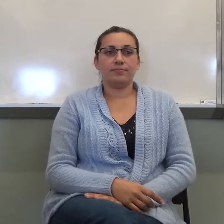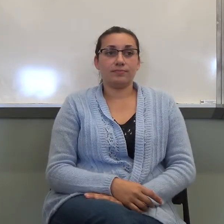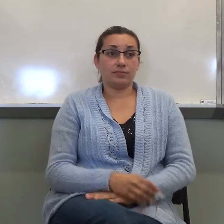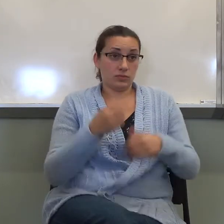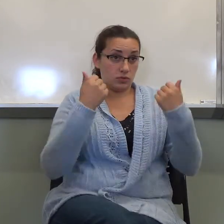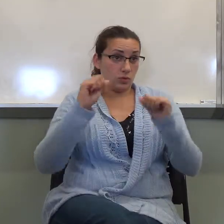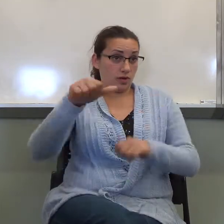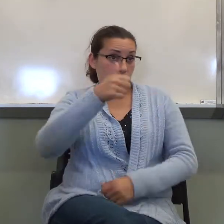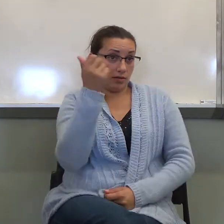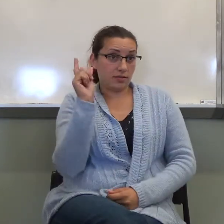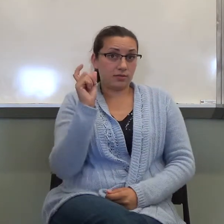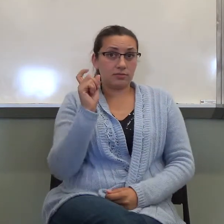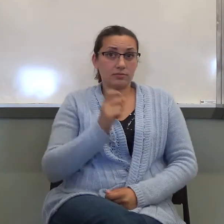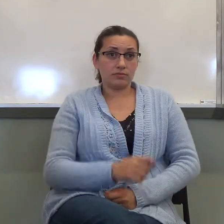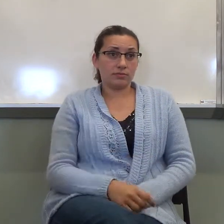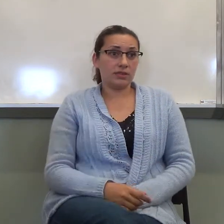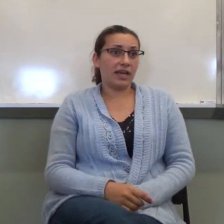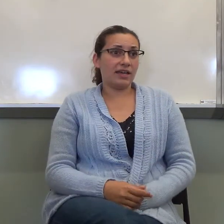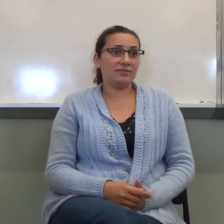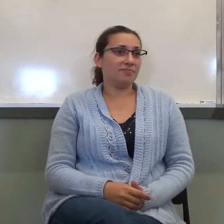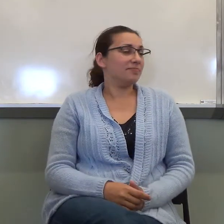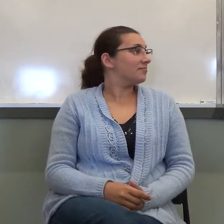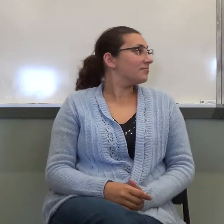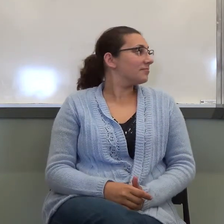those? Why not? Yeah.